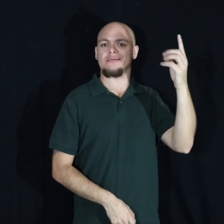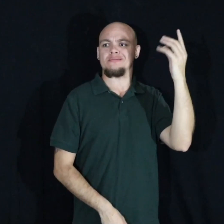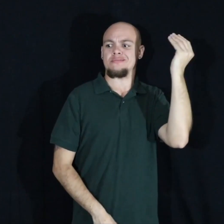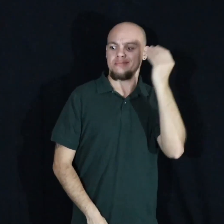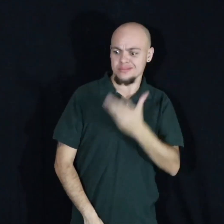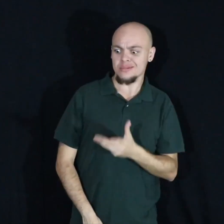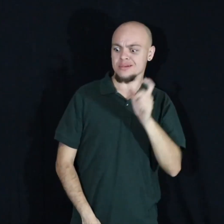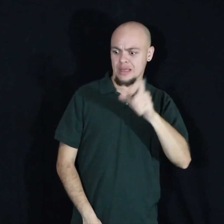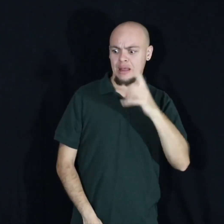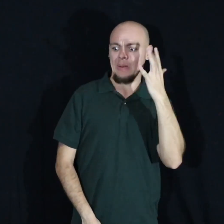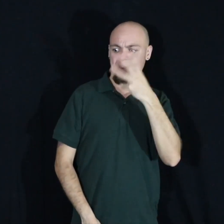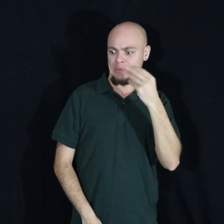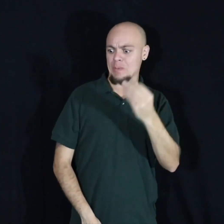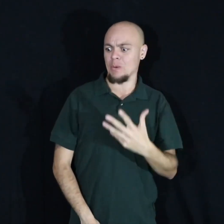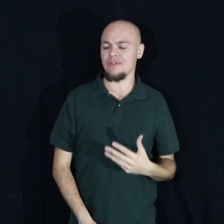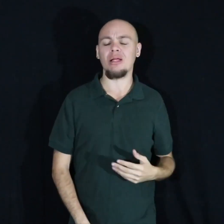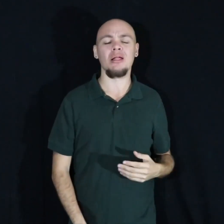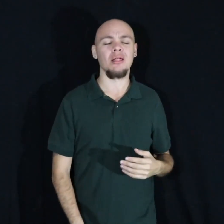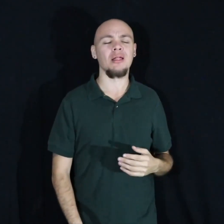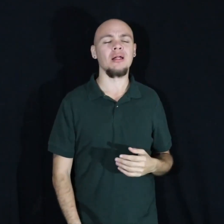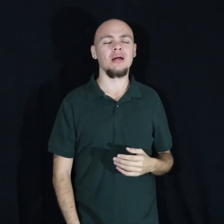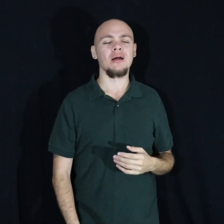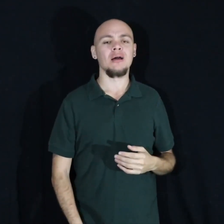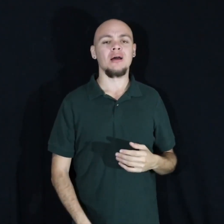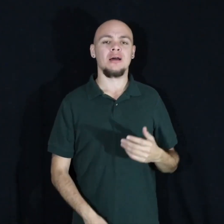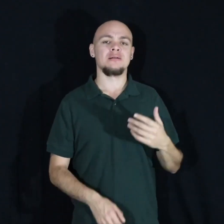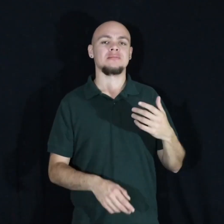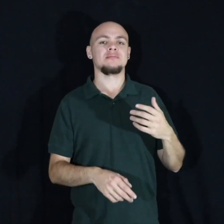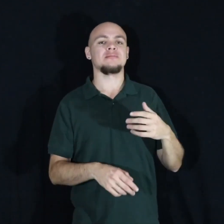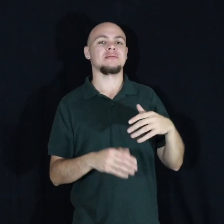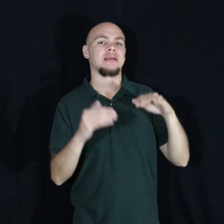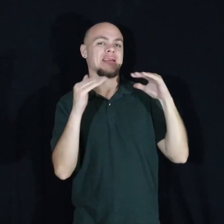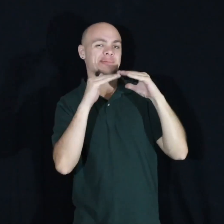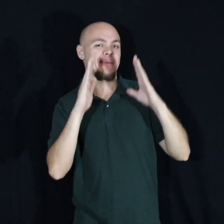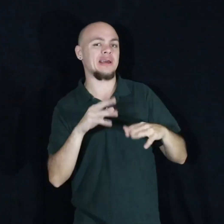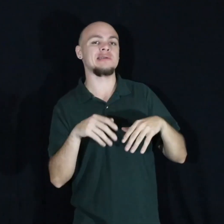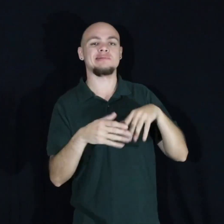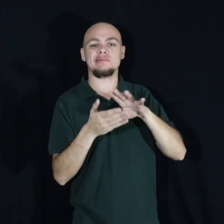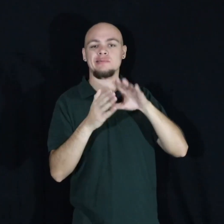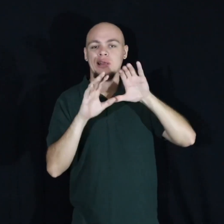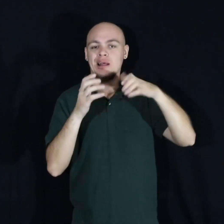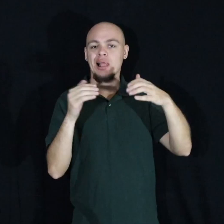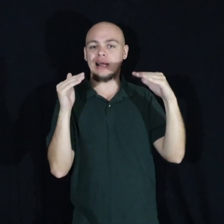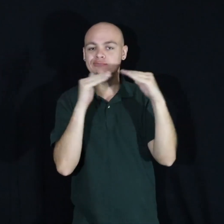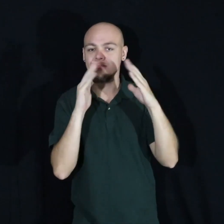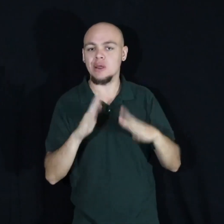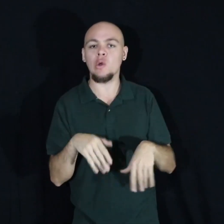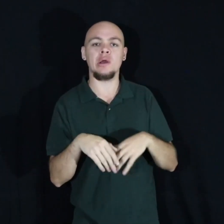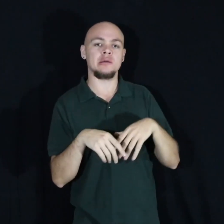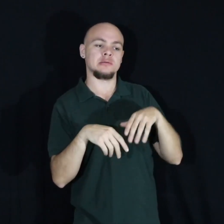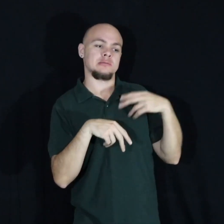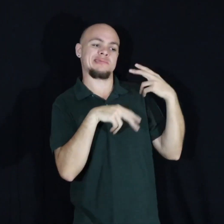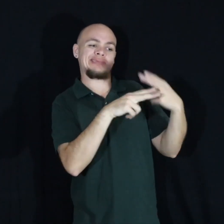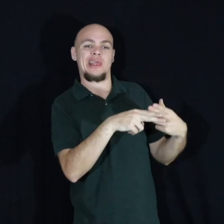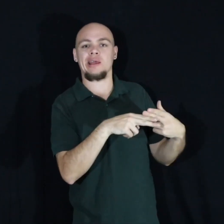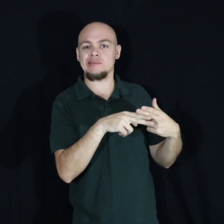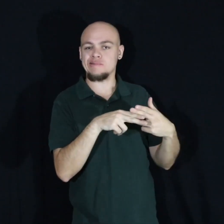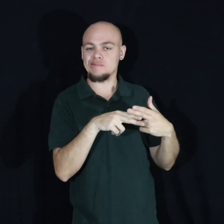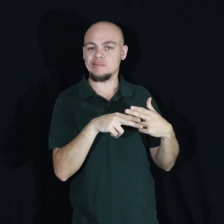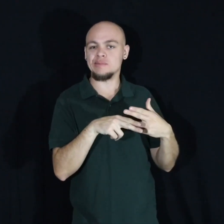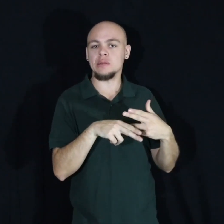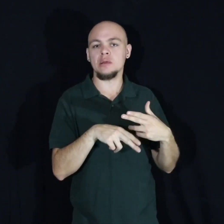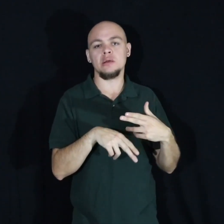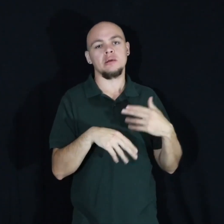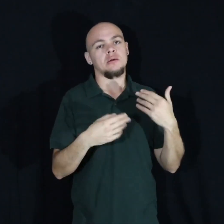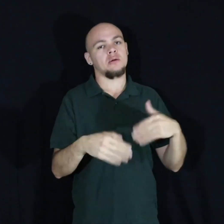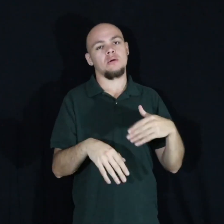time. I remember being called names by classmates and even friends. I remember the incredibly